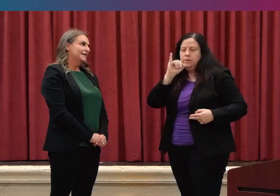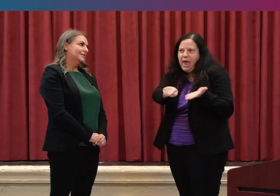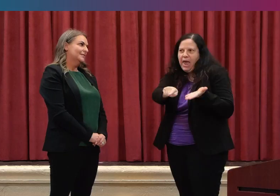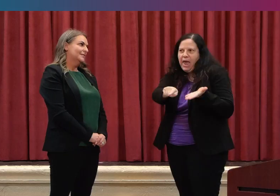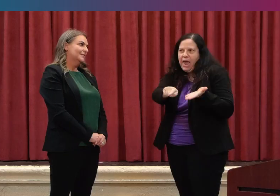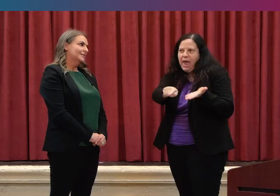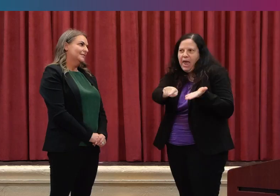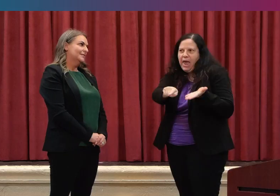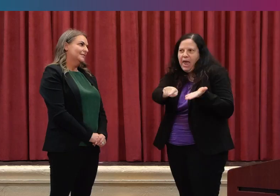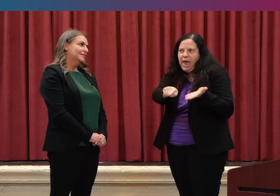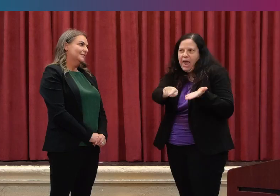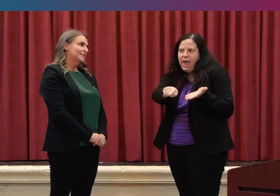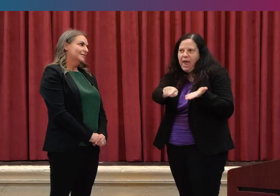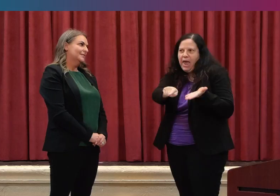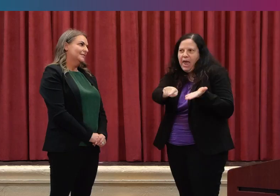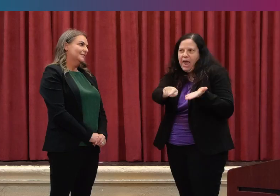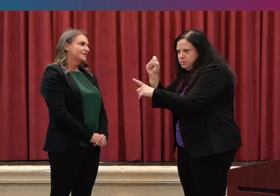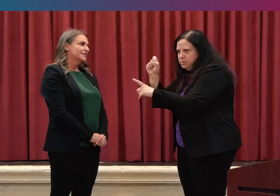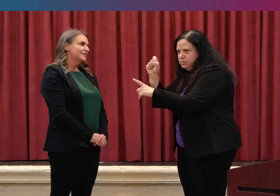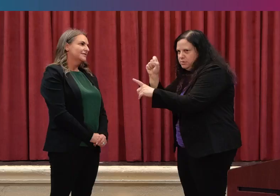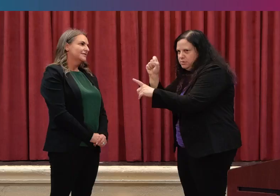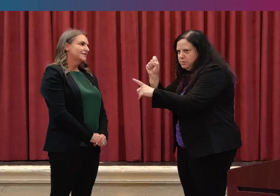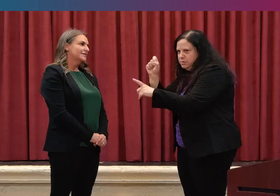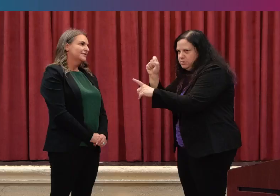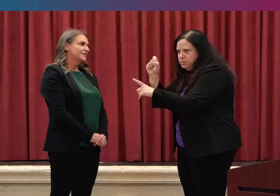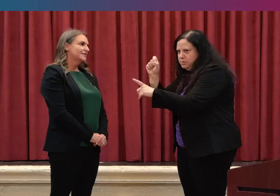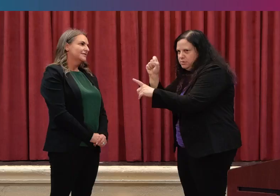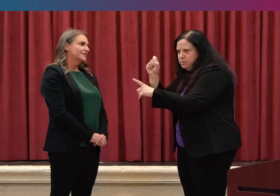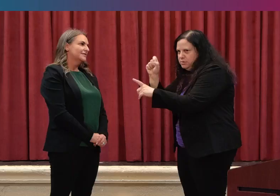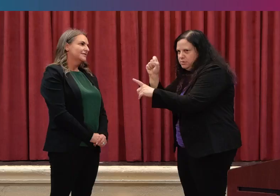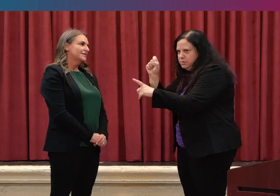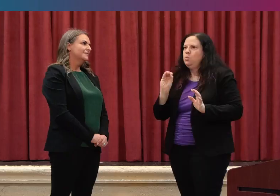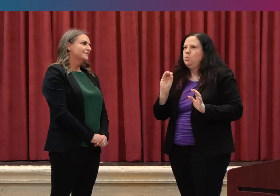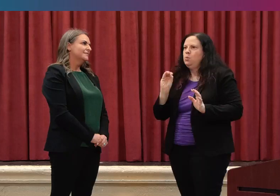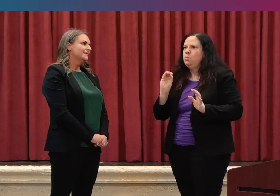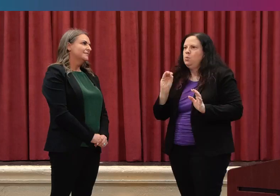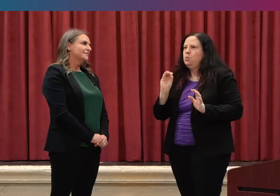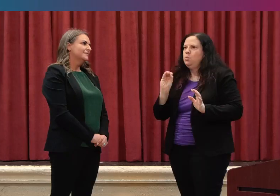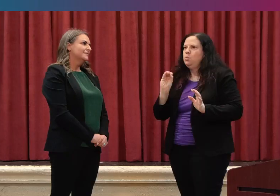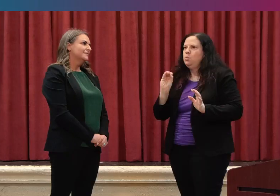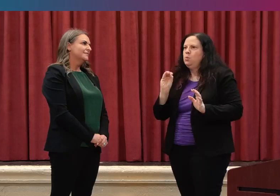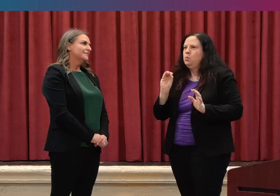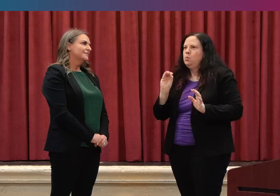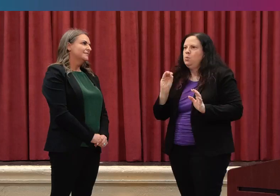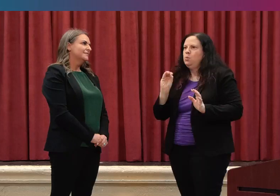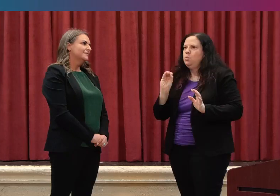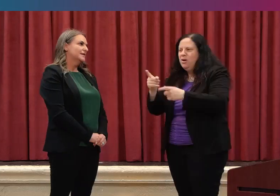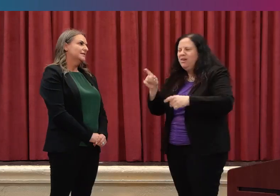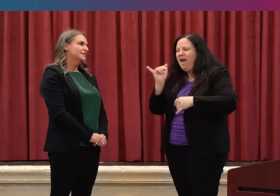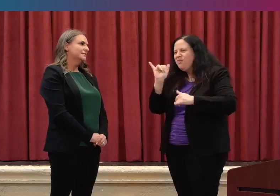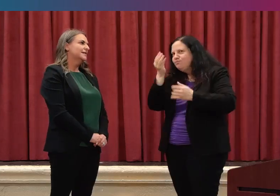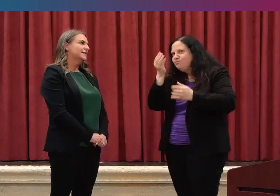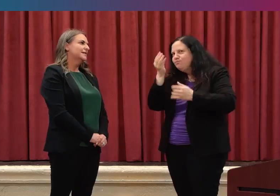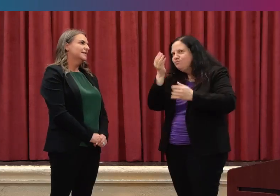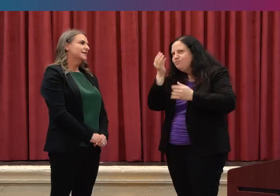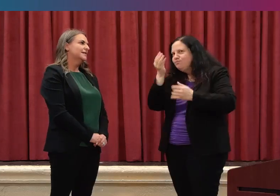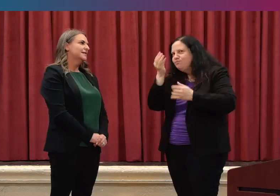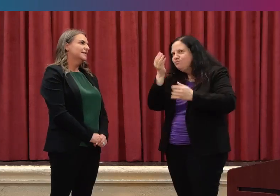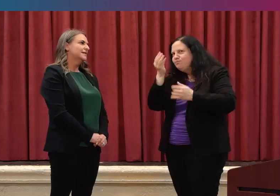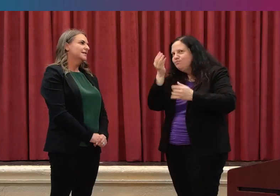insurance will take care of it and pay. So you can tell them it's an ASL interpreter request. That's process.